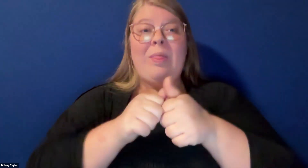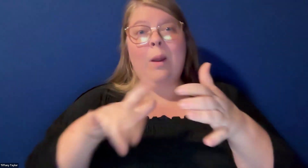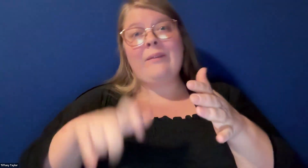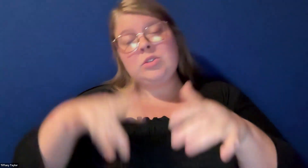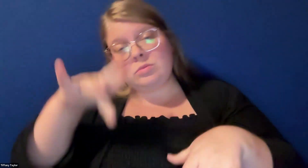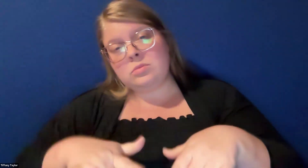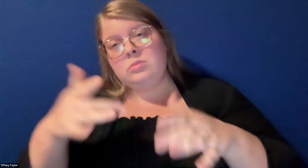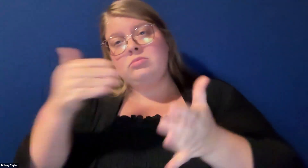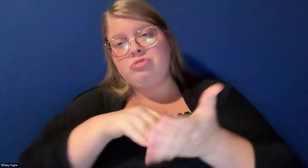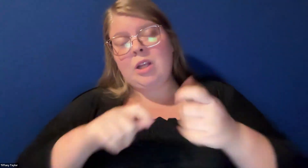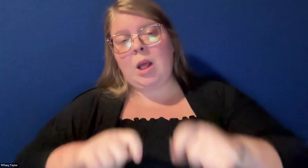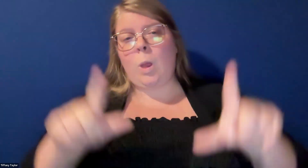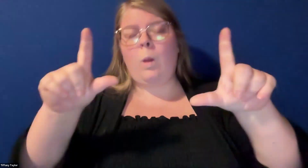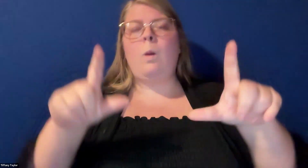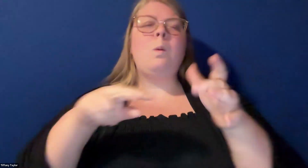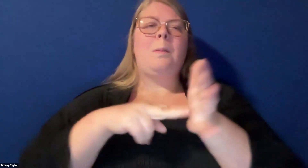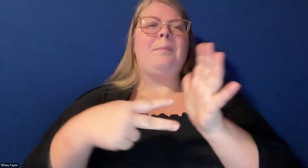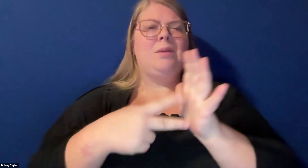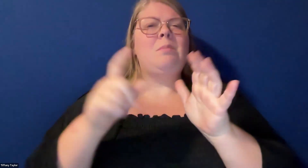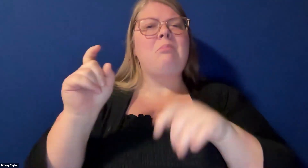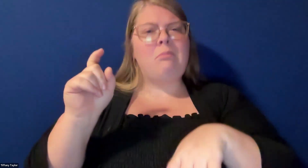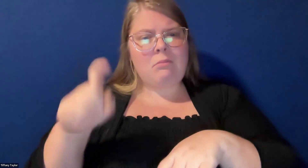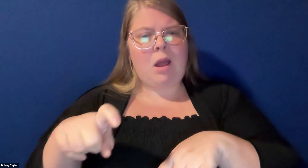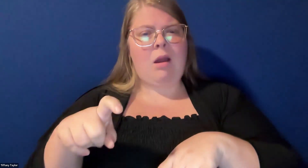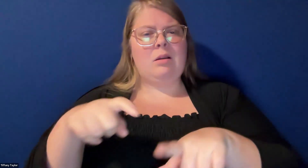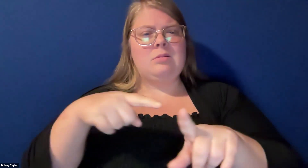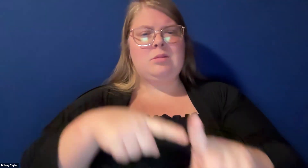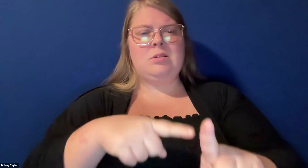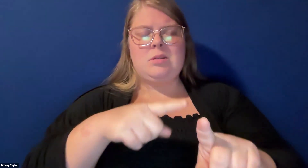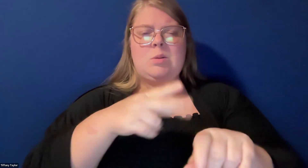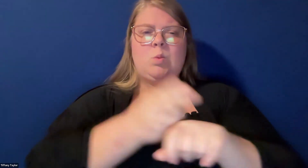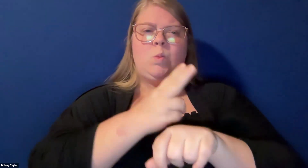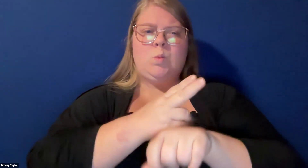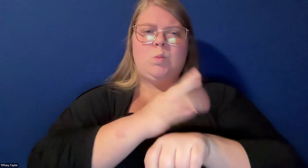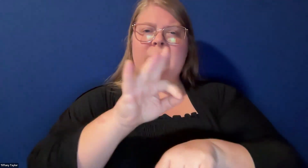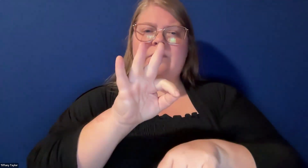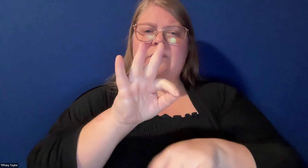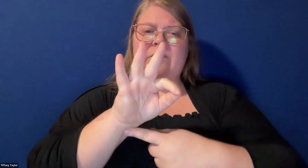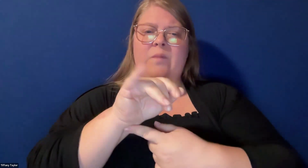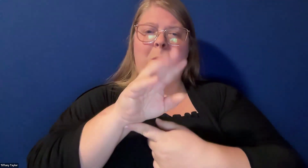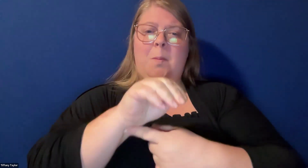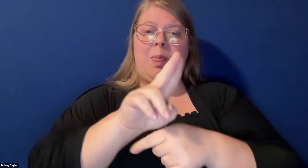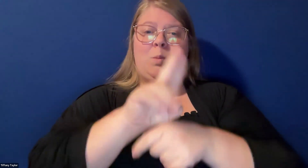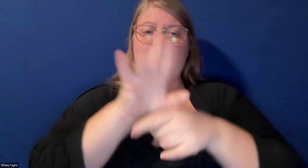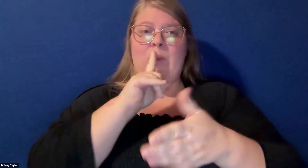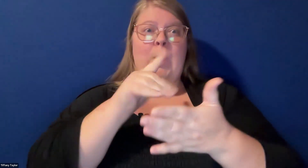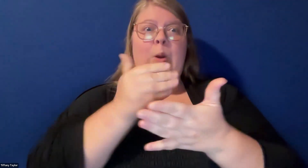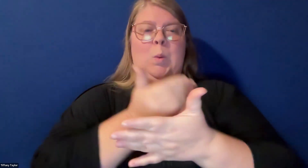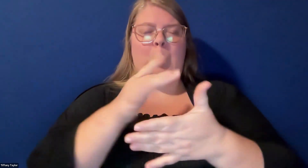it needs to be informed that user, like for the new content. For example, if you are having